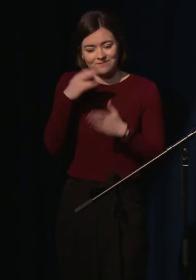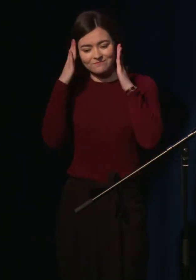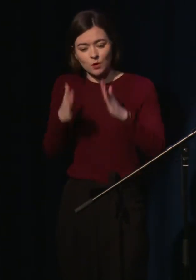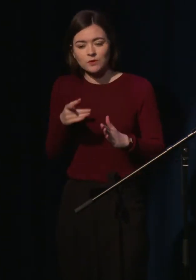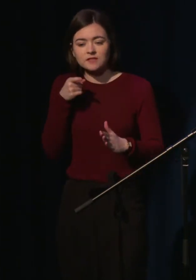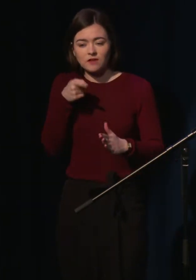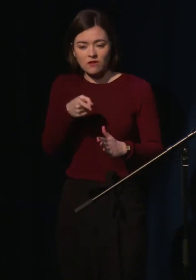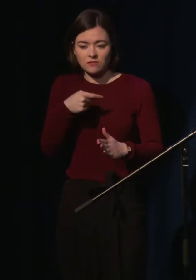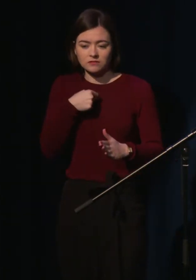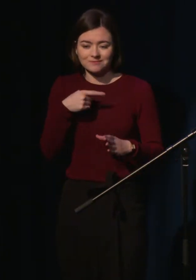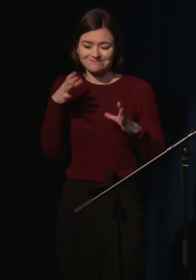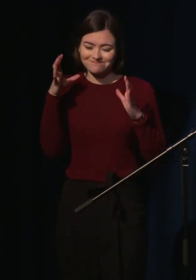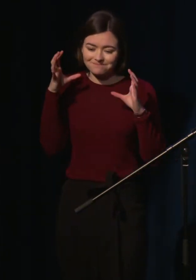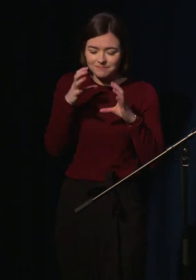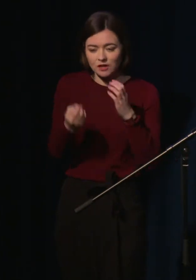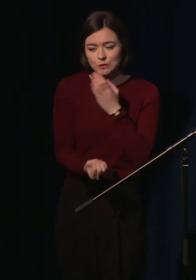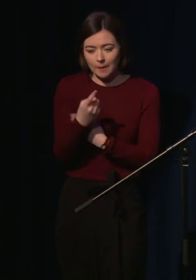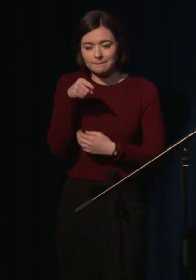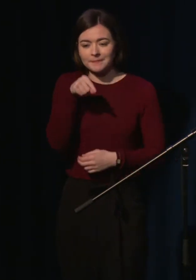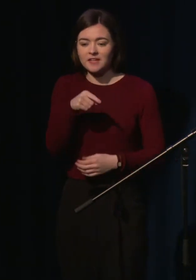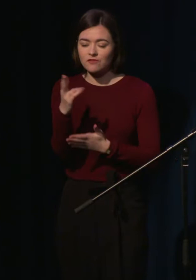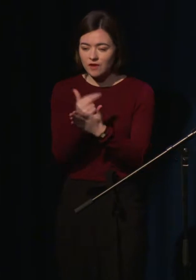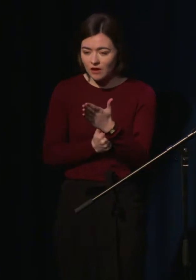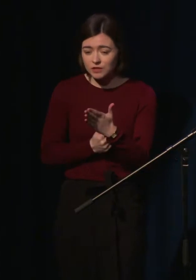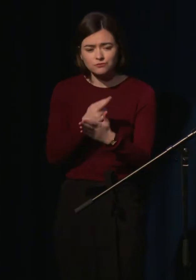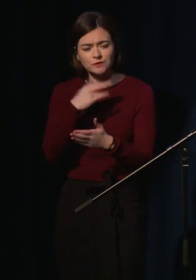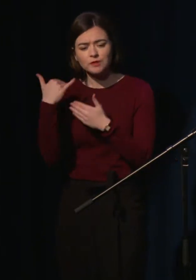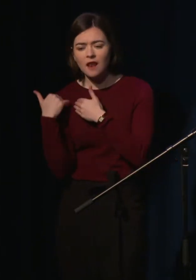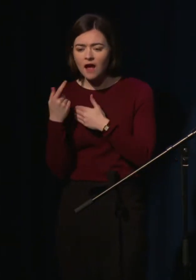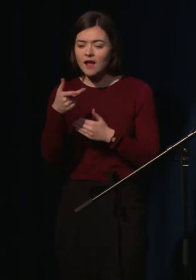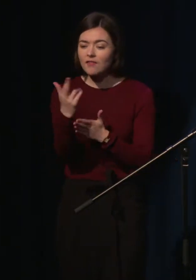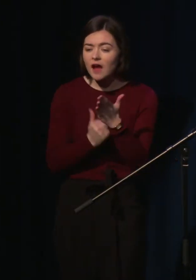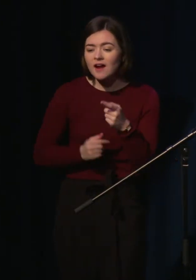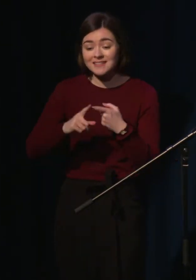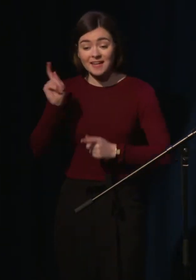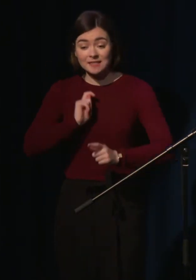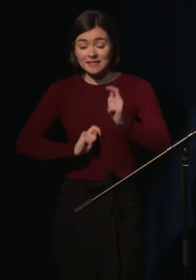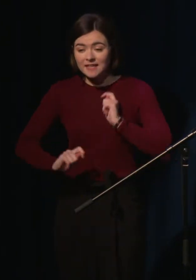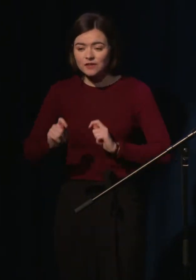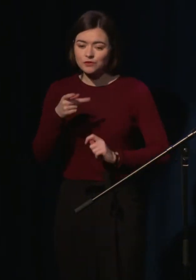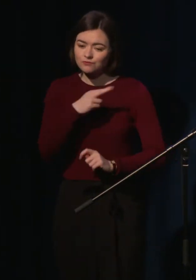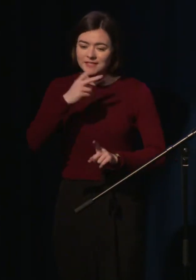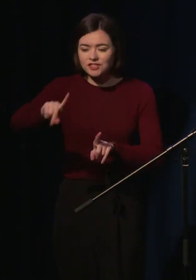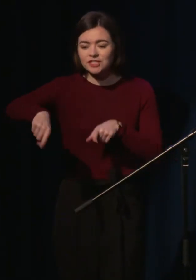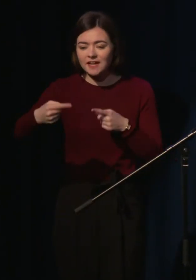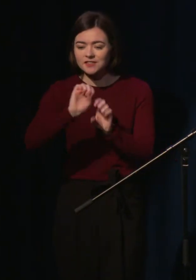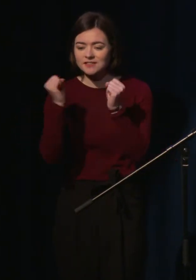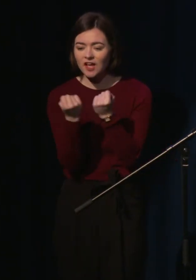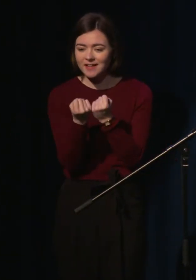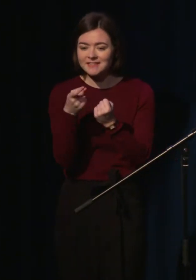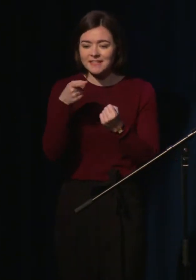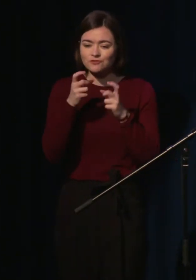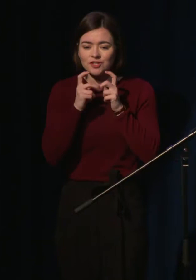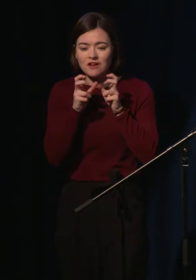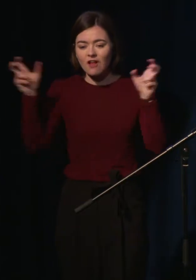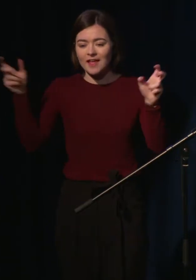the dark place in the arts. We rely on the arts and on theatre in particular to challenge society and to